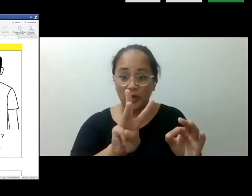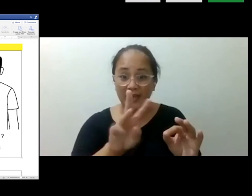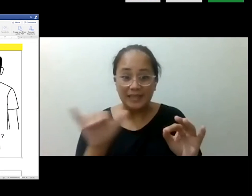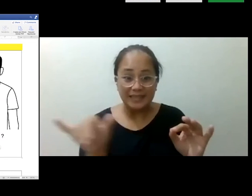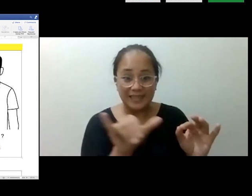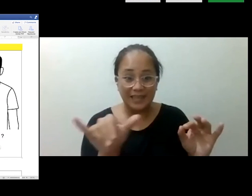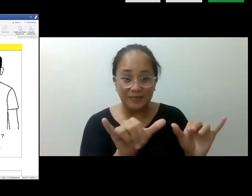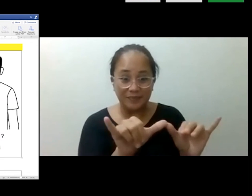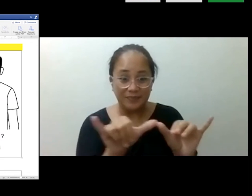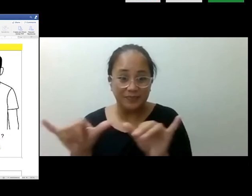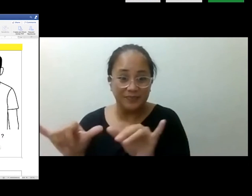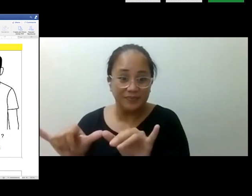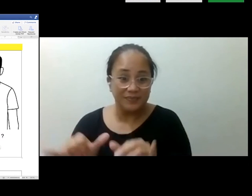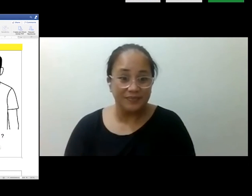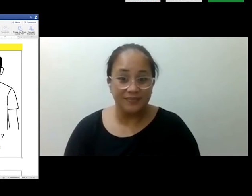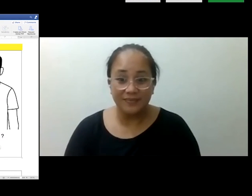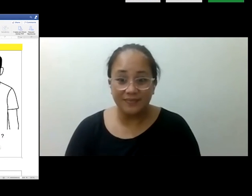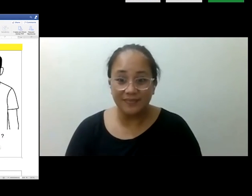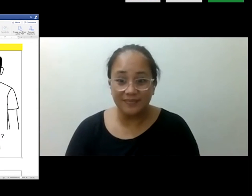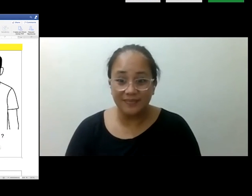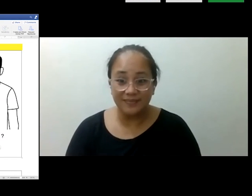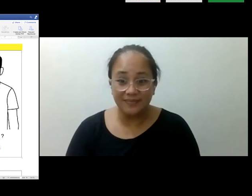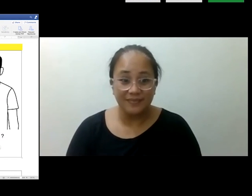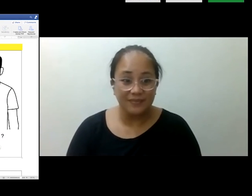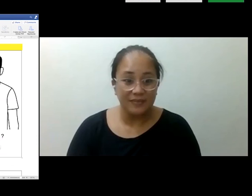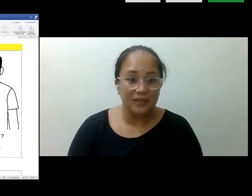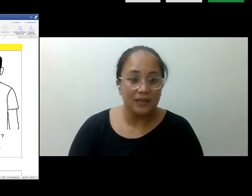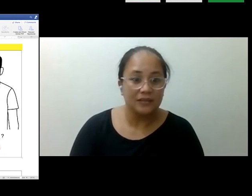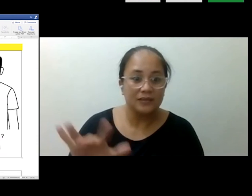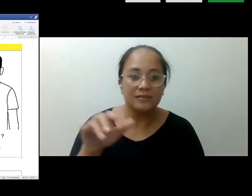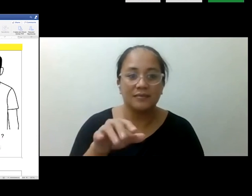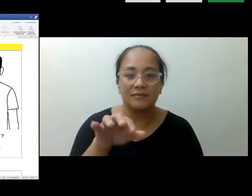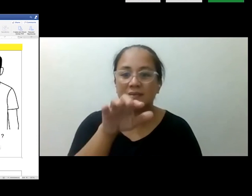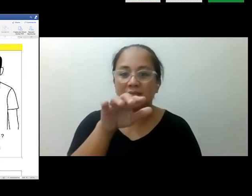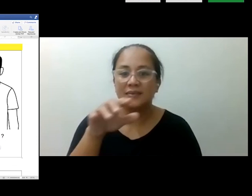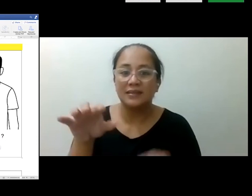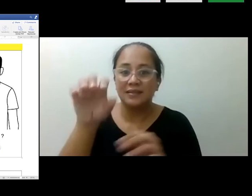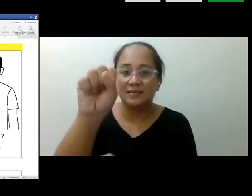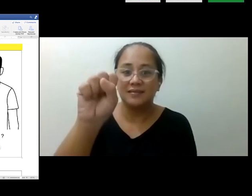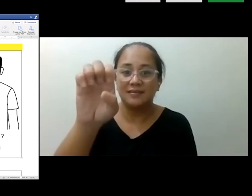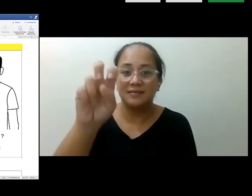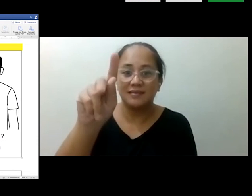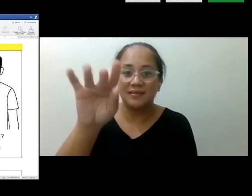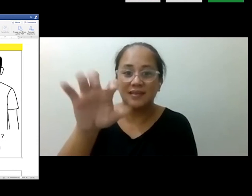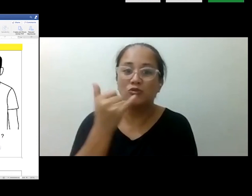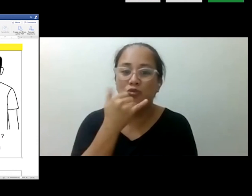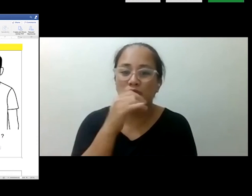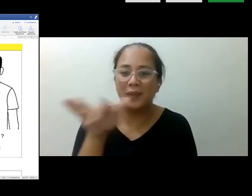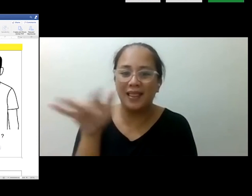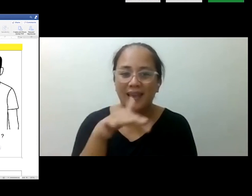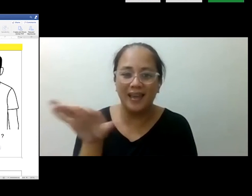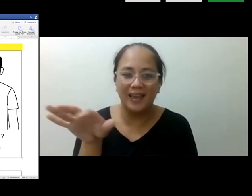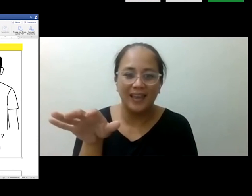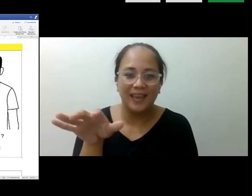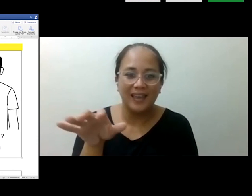Sorry, sentence is spelled wrong. Yeah, need to change the spelling on sentence. What about QW, sir?